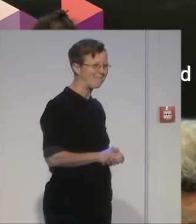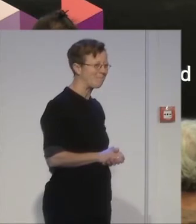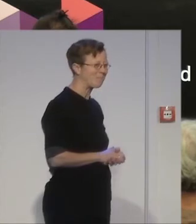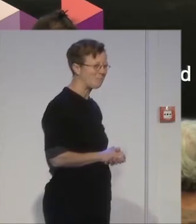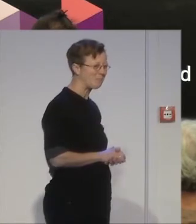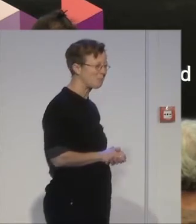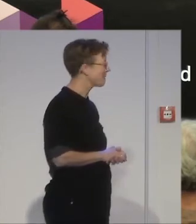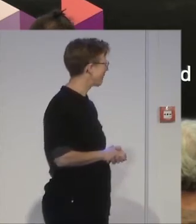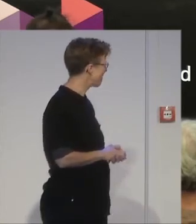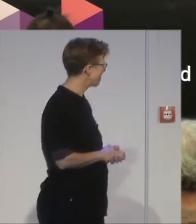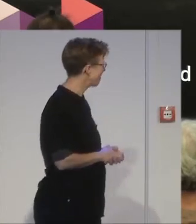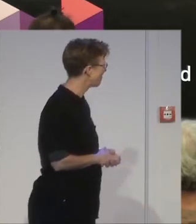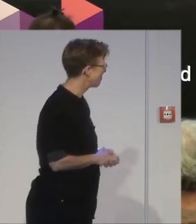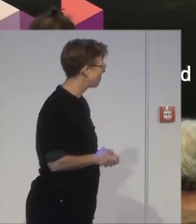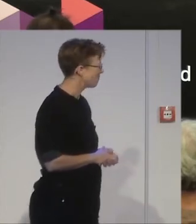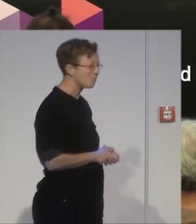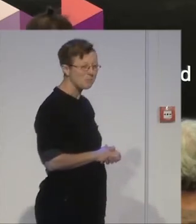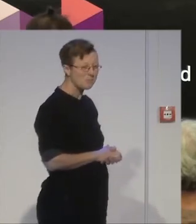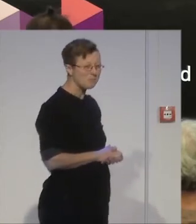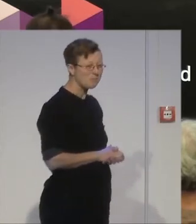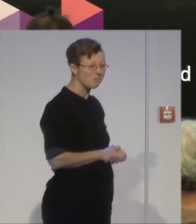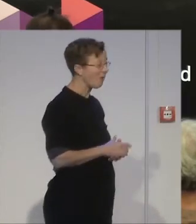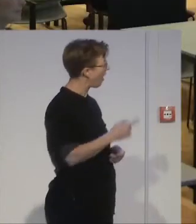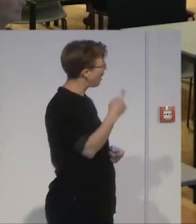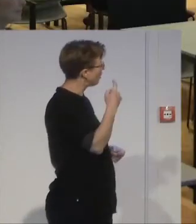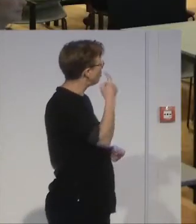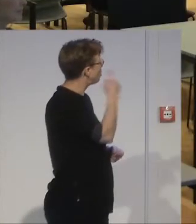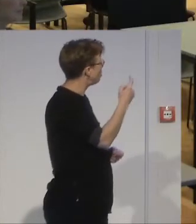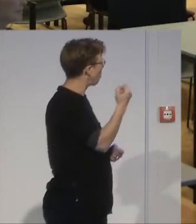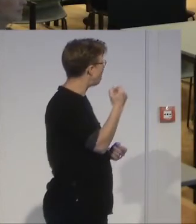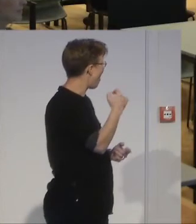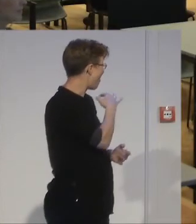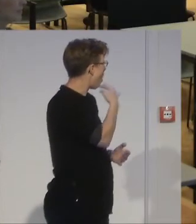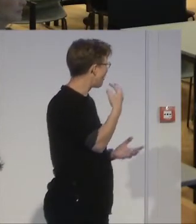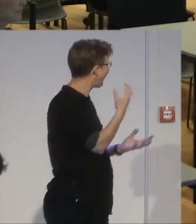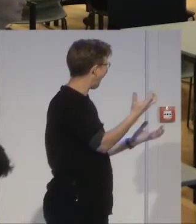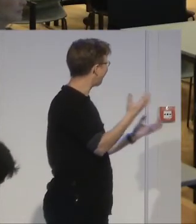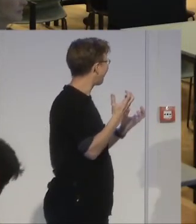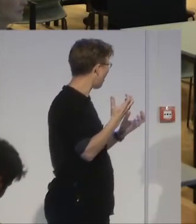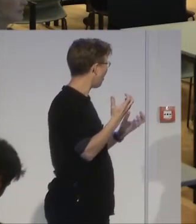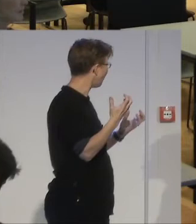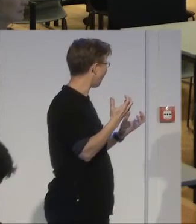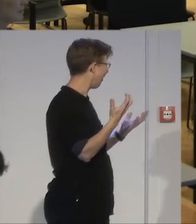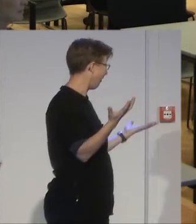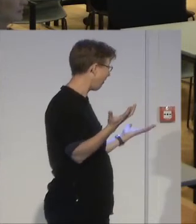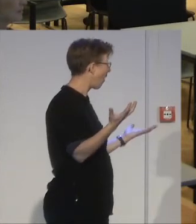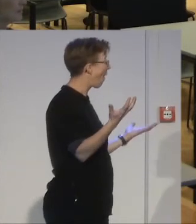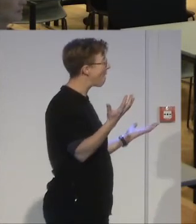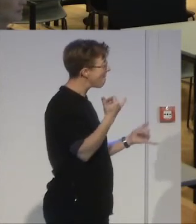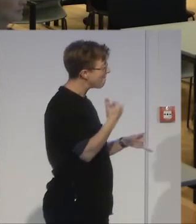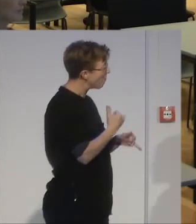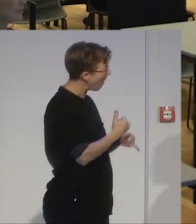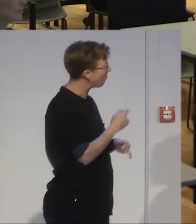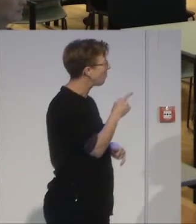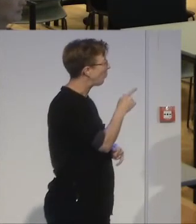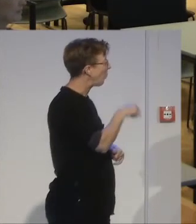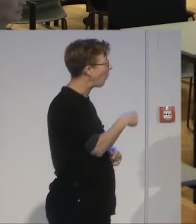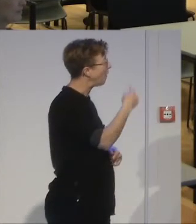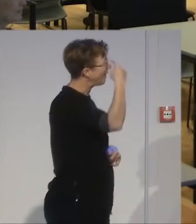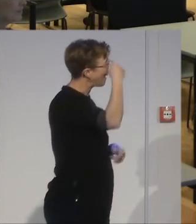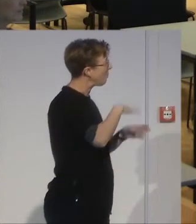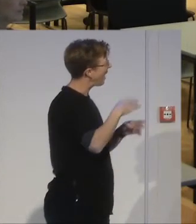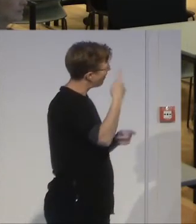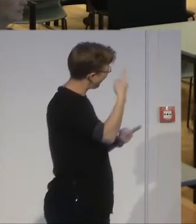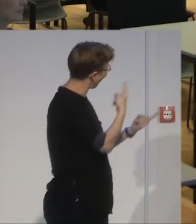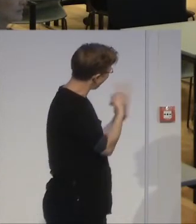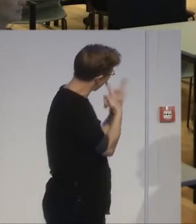here. I just think it would be interesting half a year from now if you think about it, so we can just discuss it